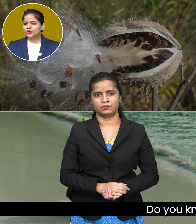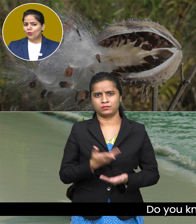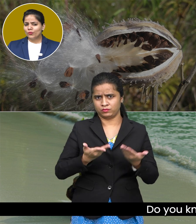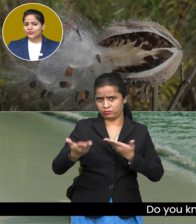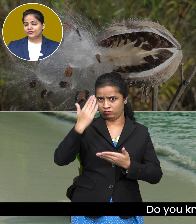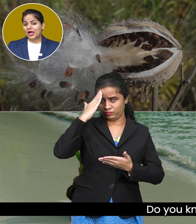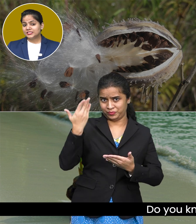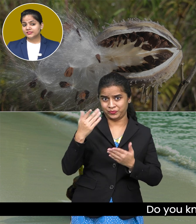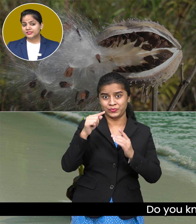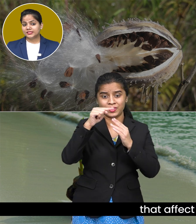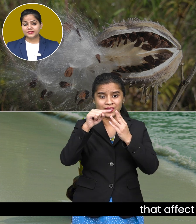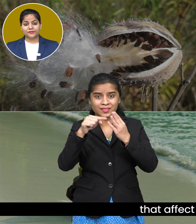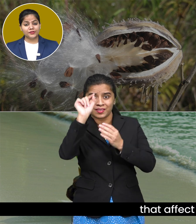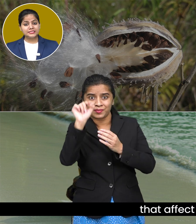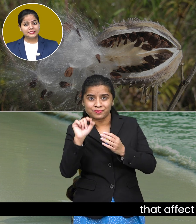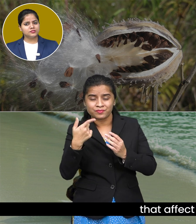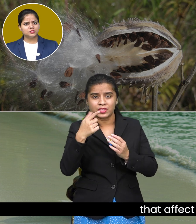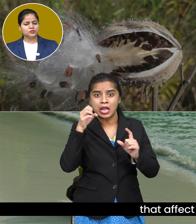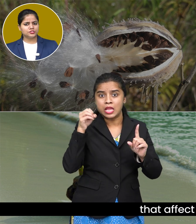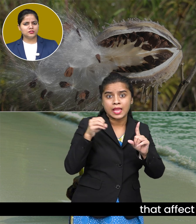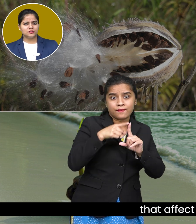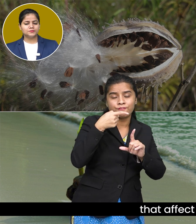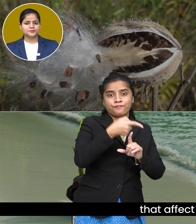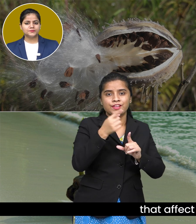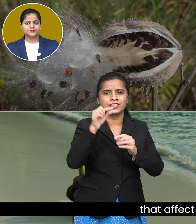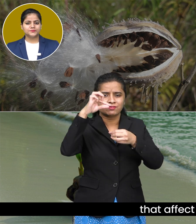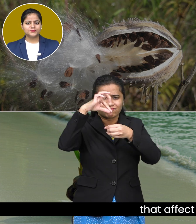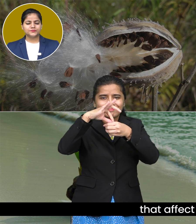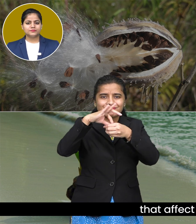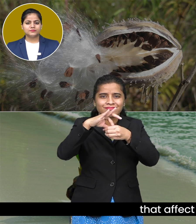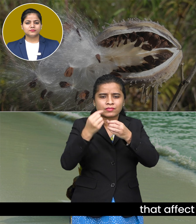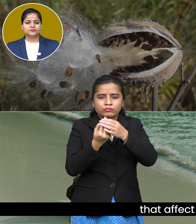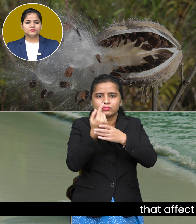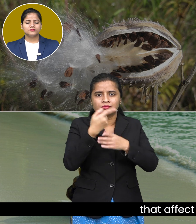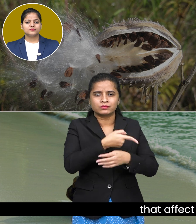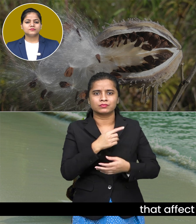Do you know the factors that affect seed dispersal?